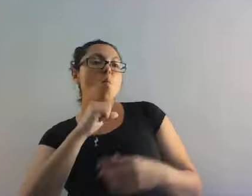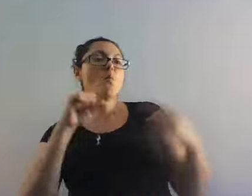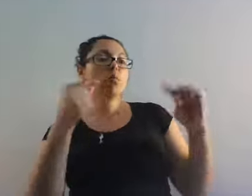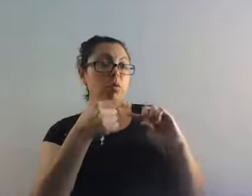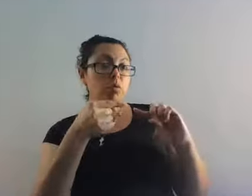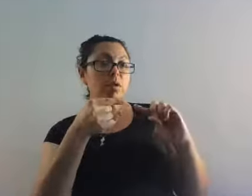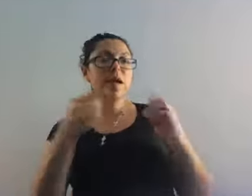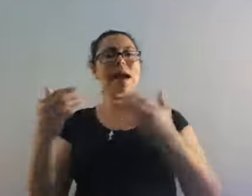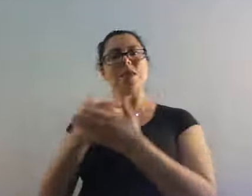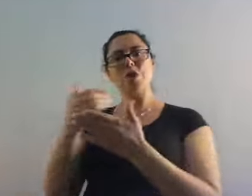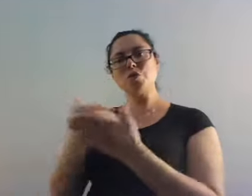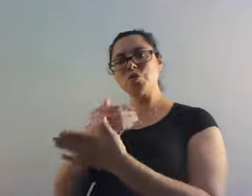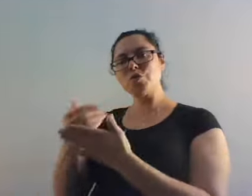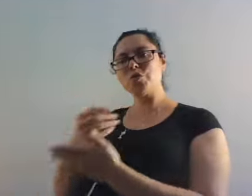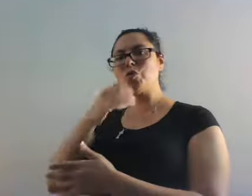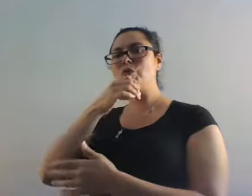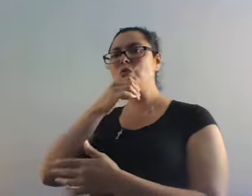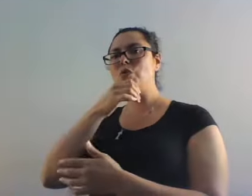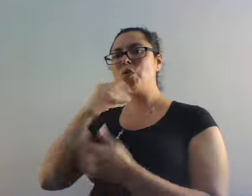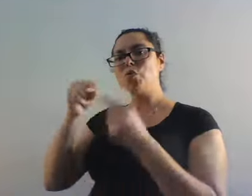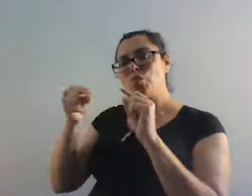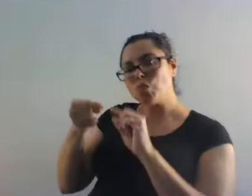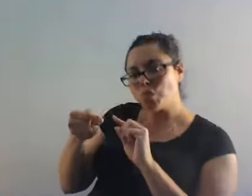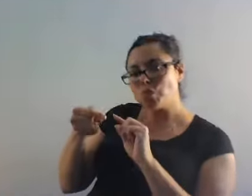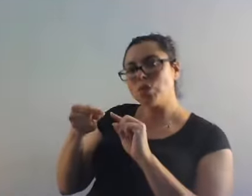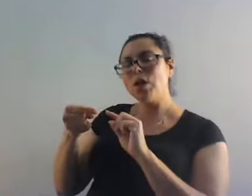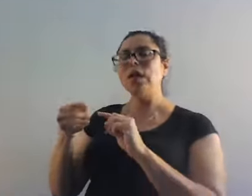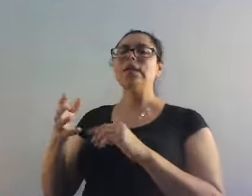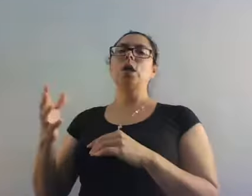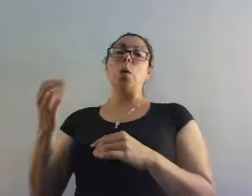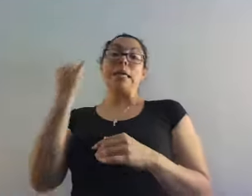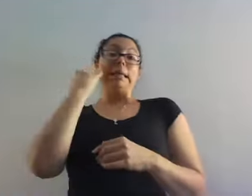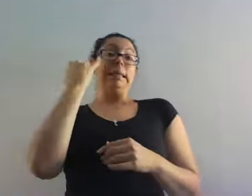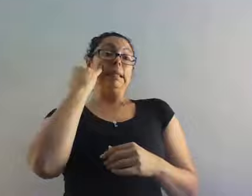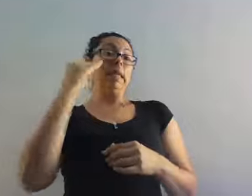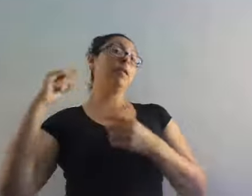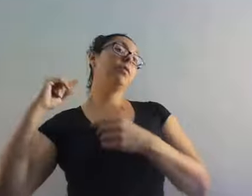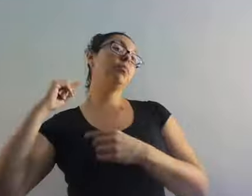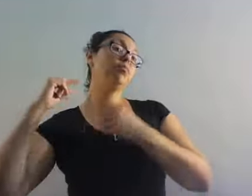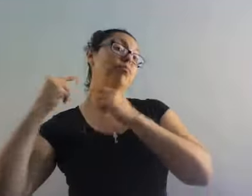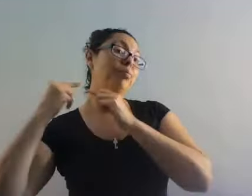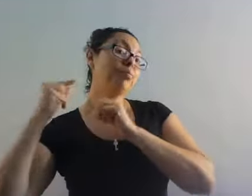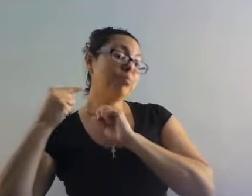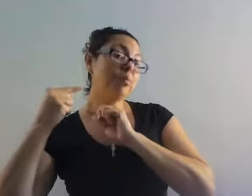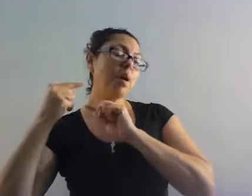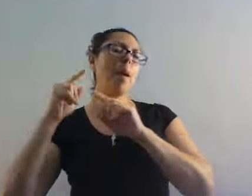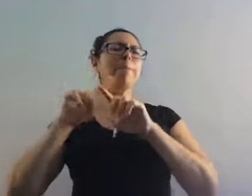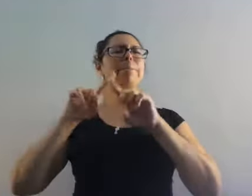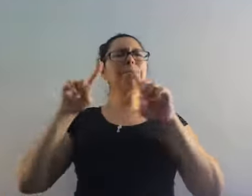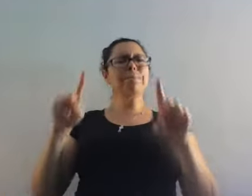new injury is a wrist injury, you're not going to have that causal connection. It really doesn't matter if they lie.